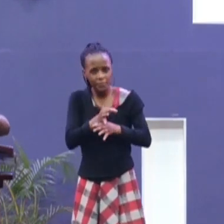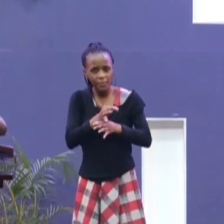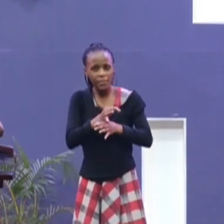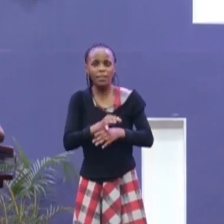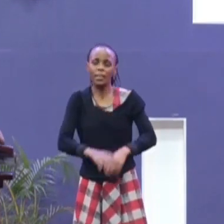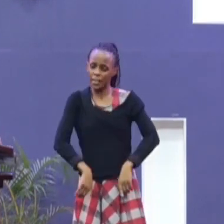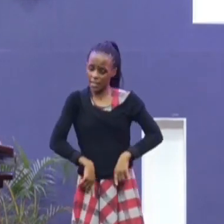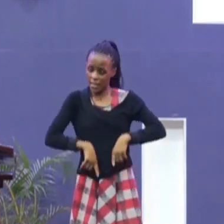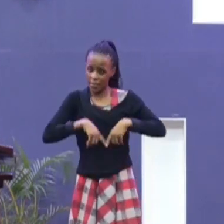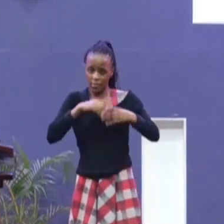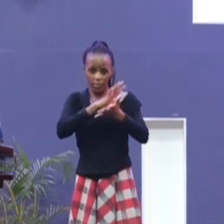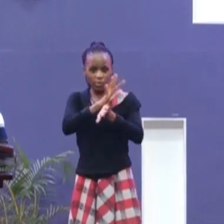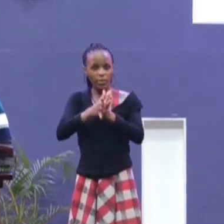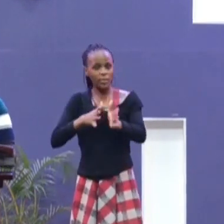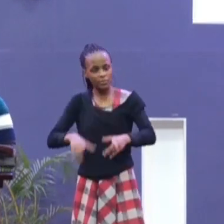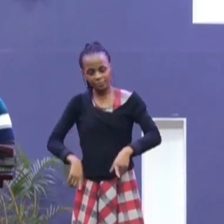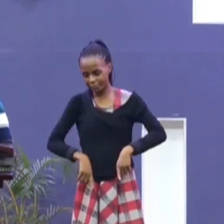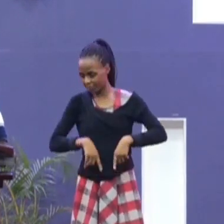living a righteous life,